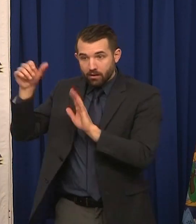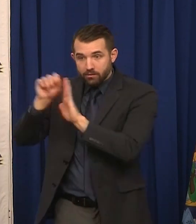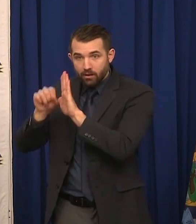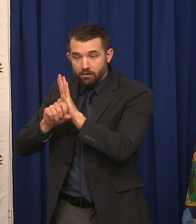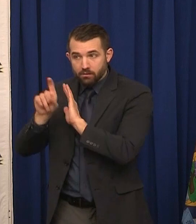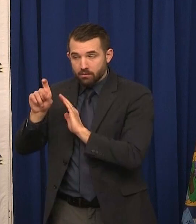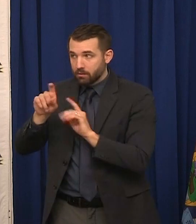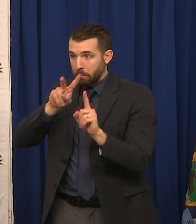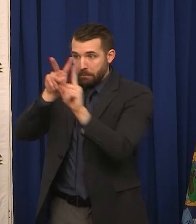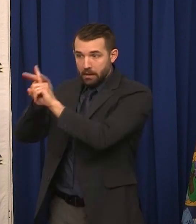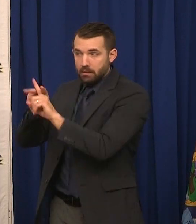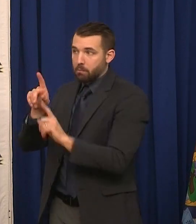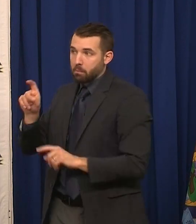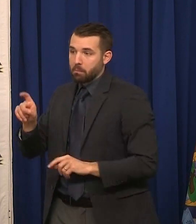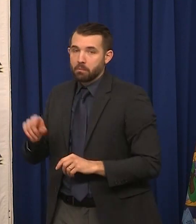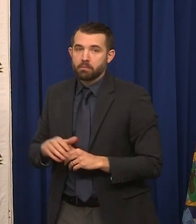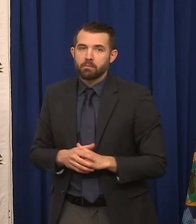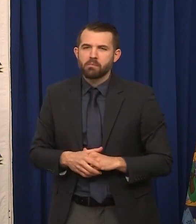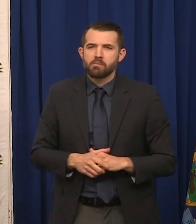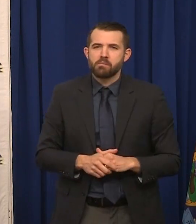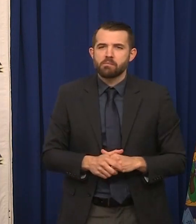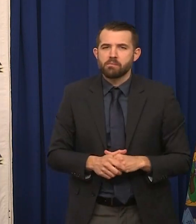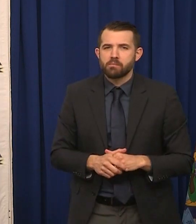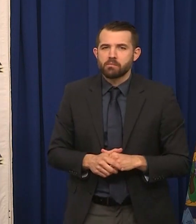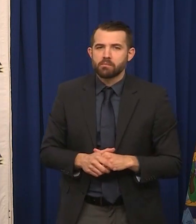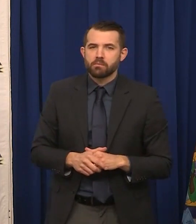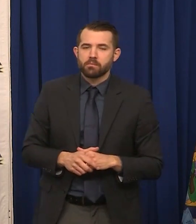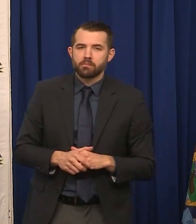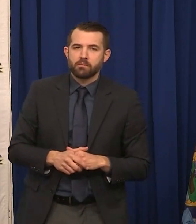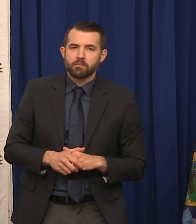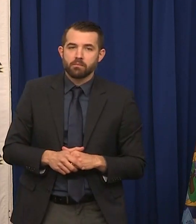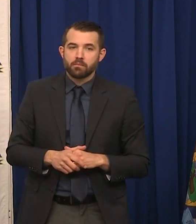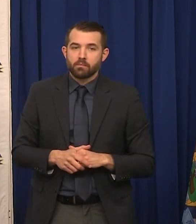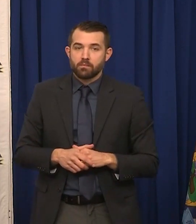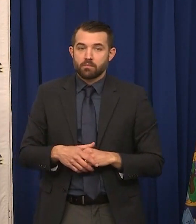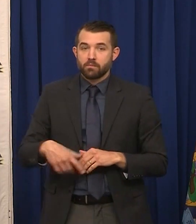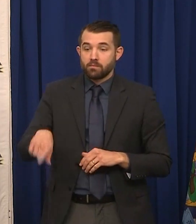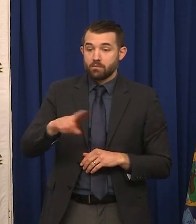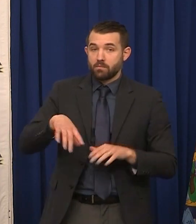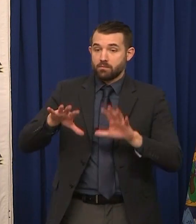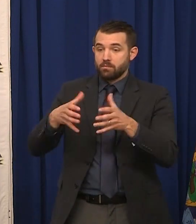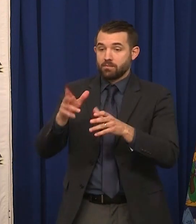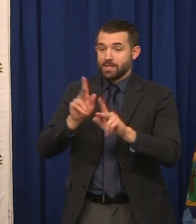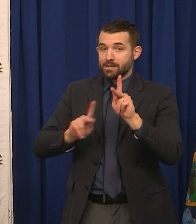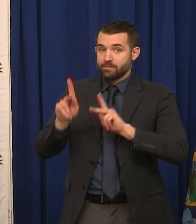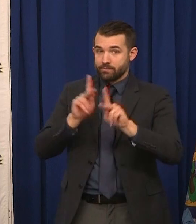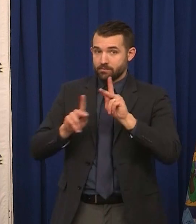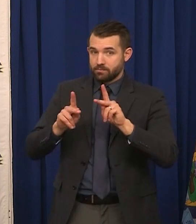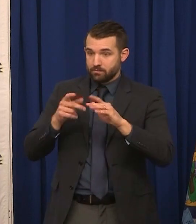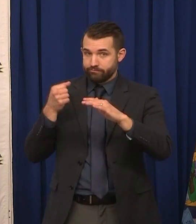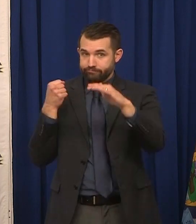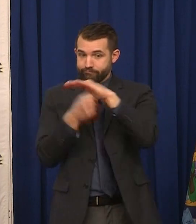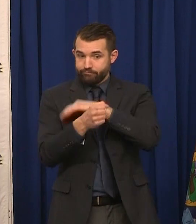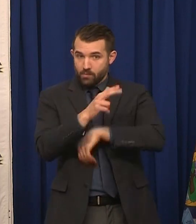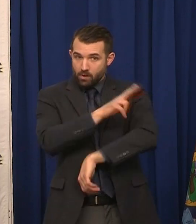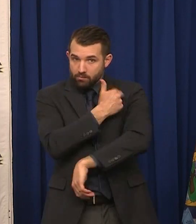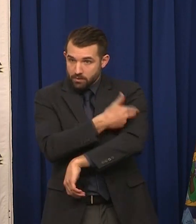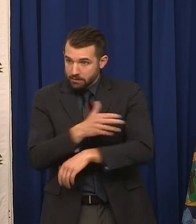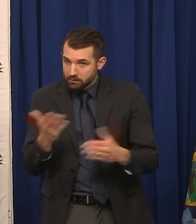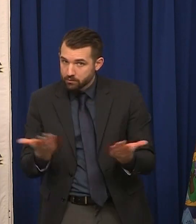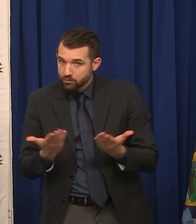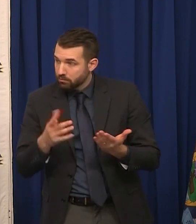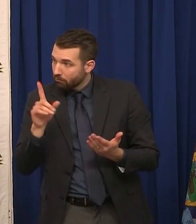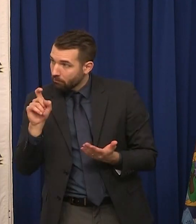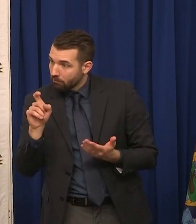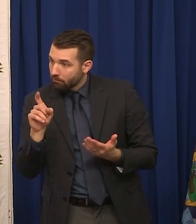them, to their home states? If those people, some of them are hospitalized, does the hospital